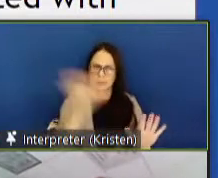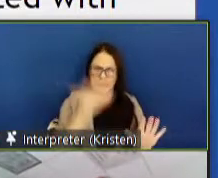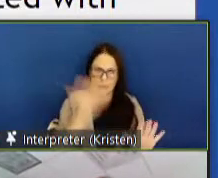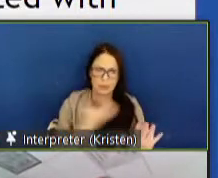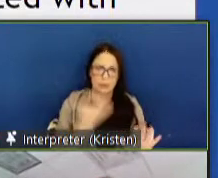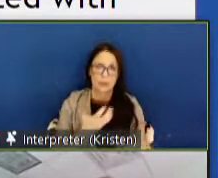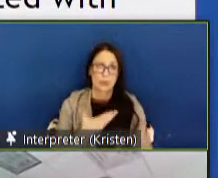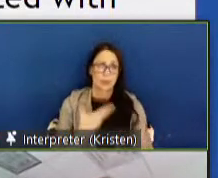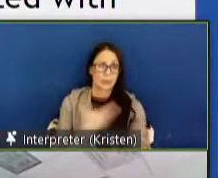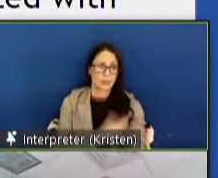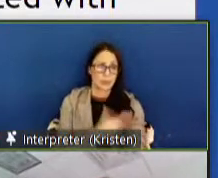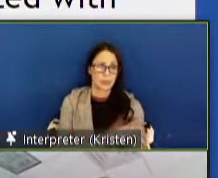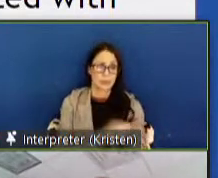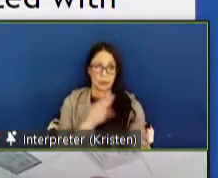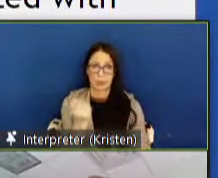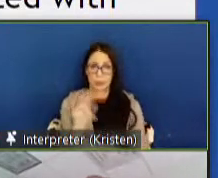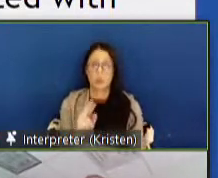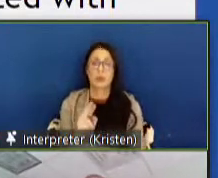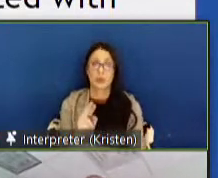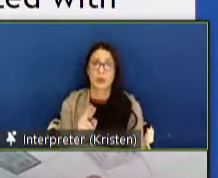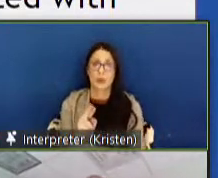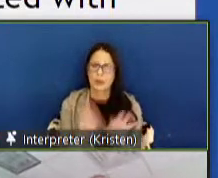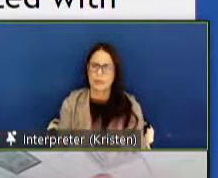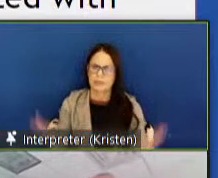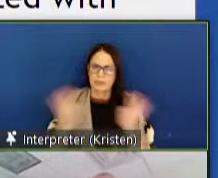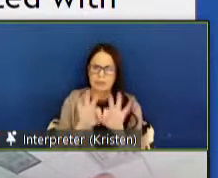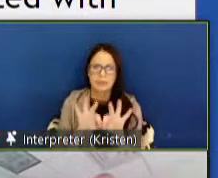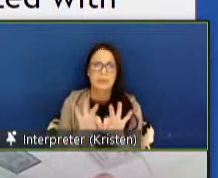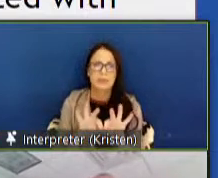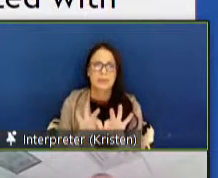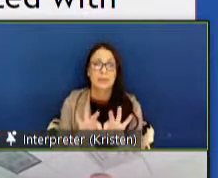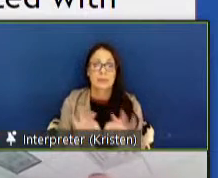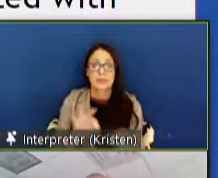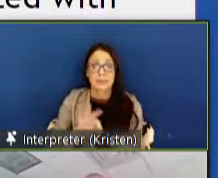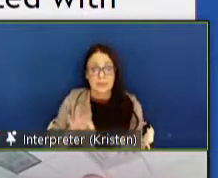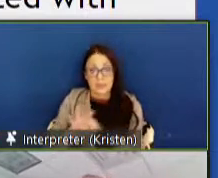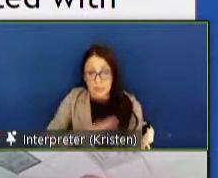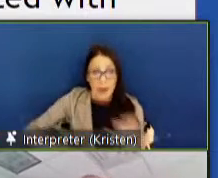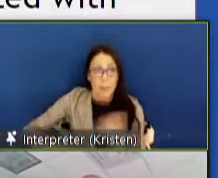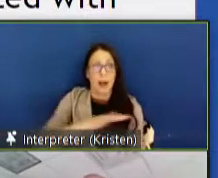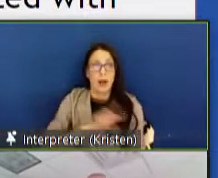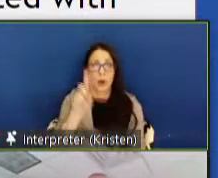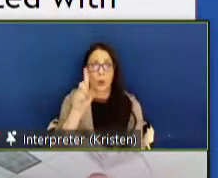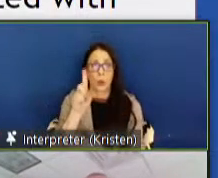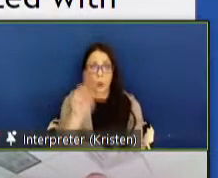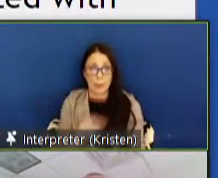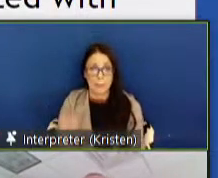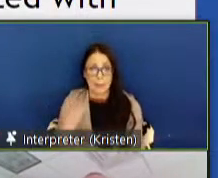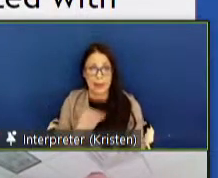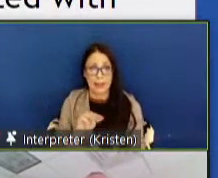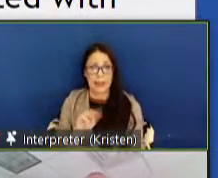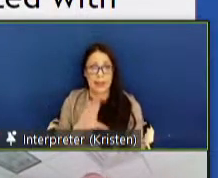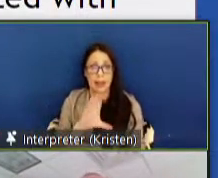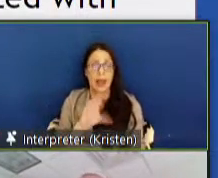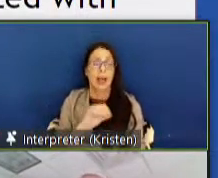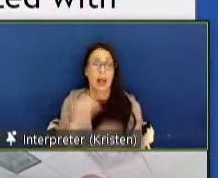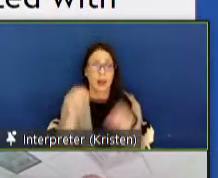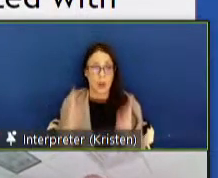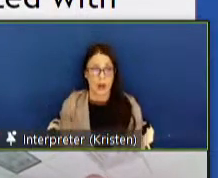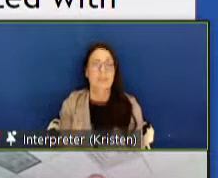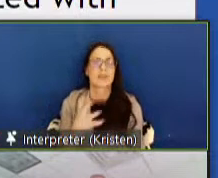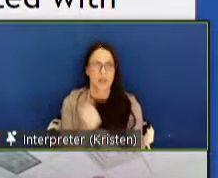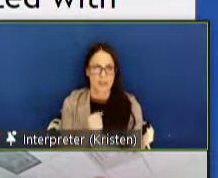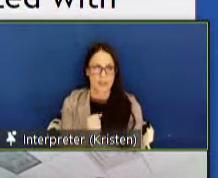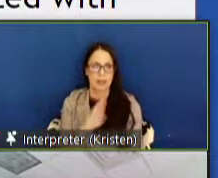doses are. And more than 1 million Coloradans have received a booster dose. That's 42.9% of those